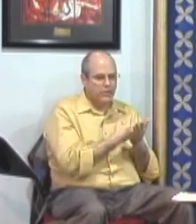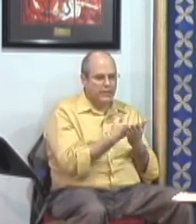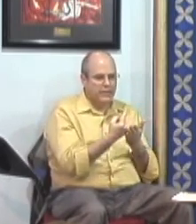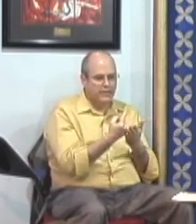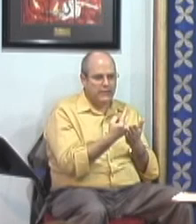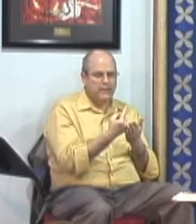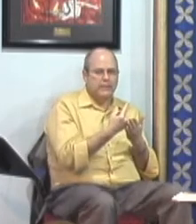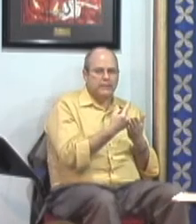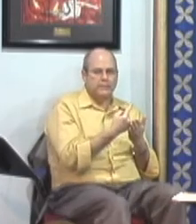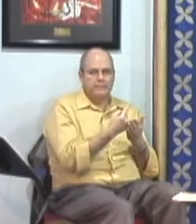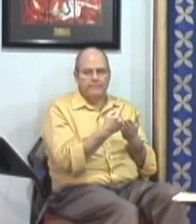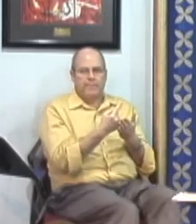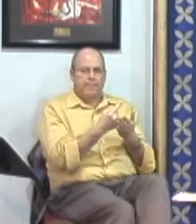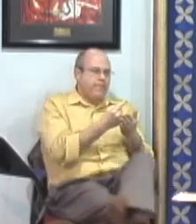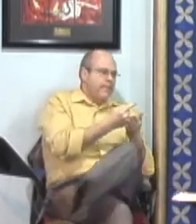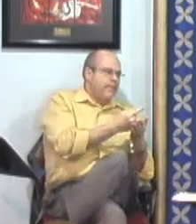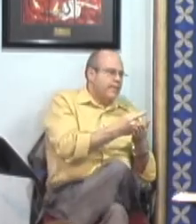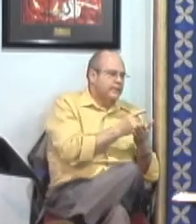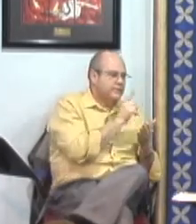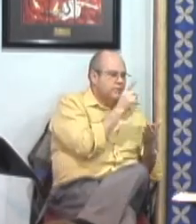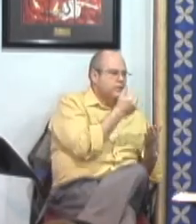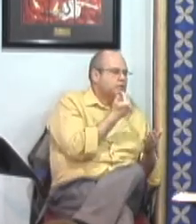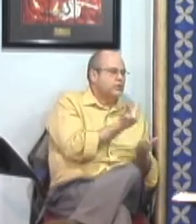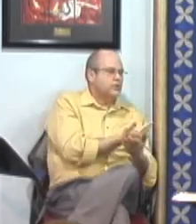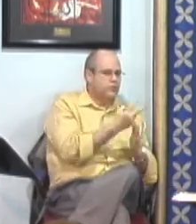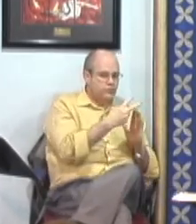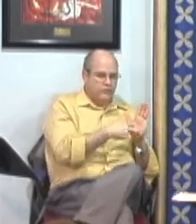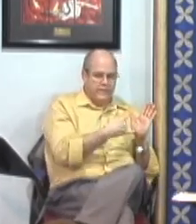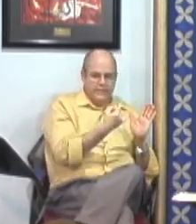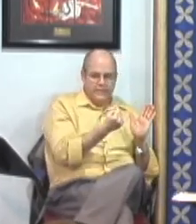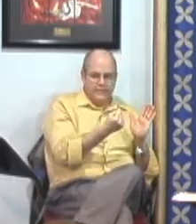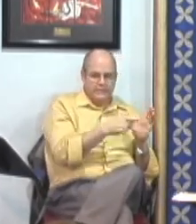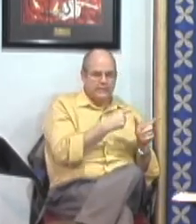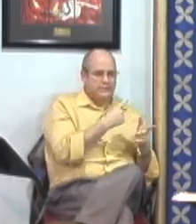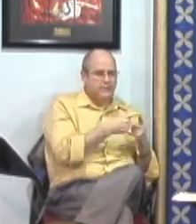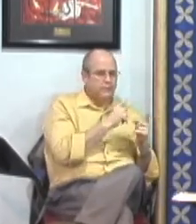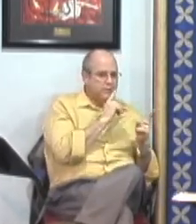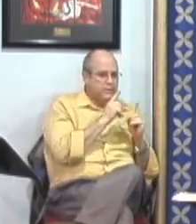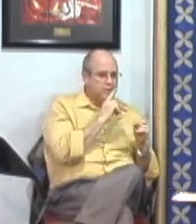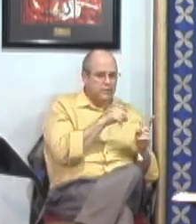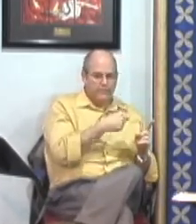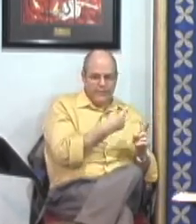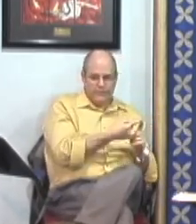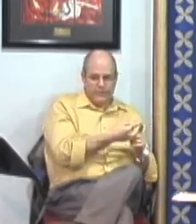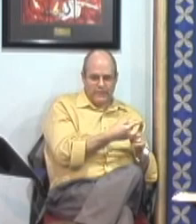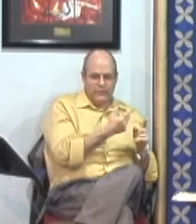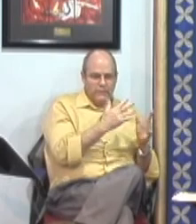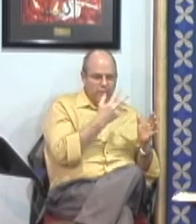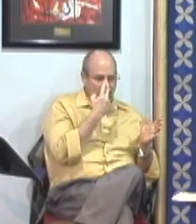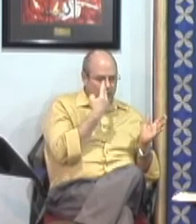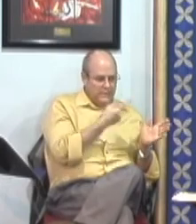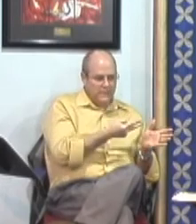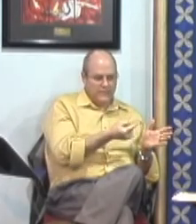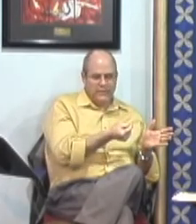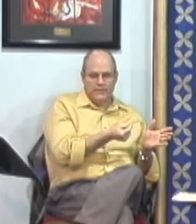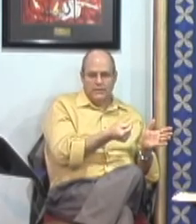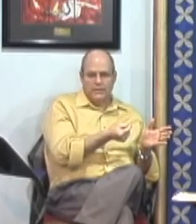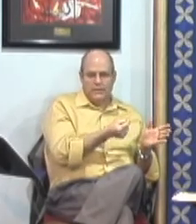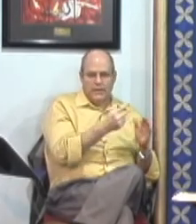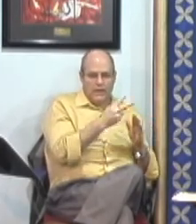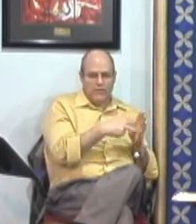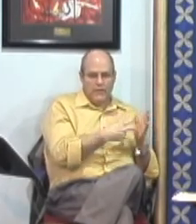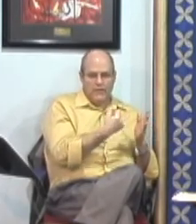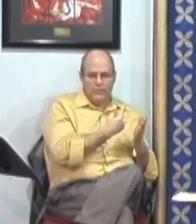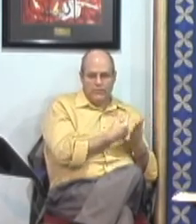Okay. It's really good to read it, because then when we talk about it, you know, you've already looked through it. Well, when I read it